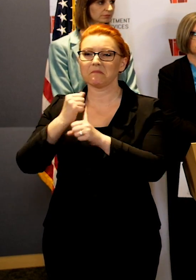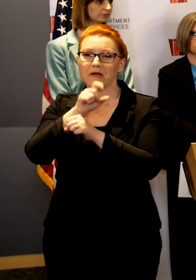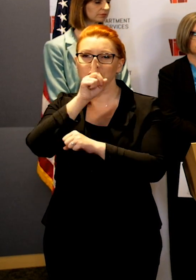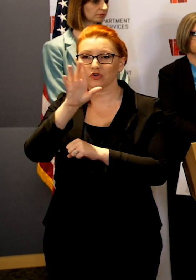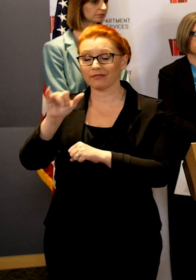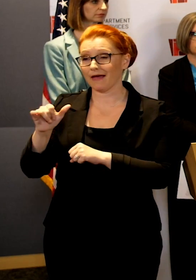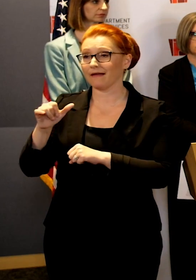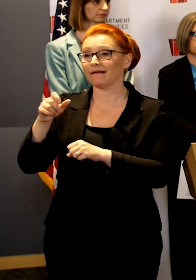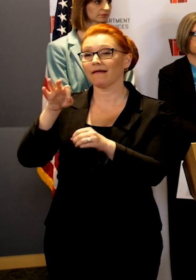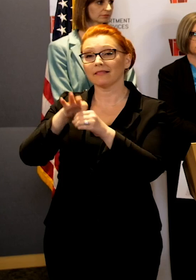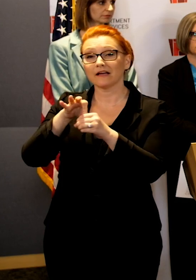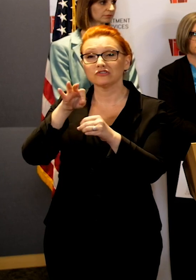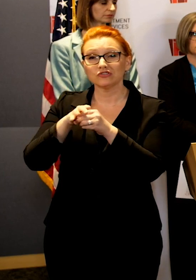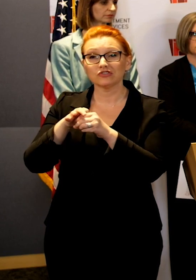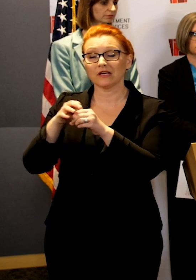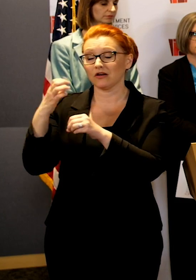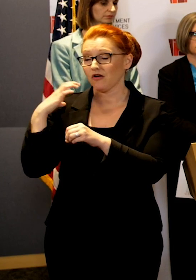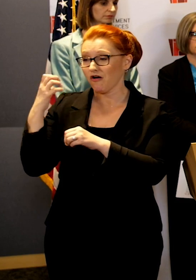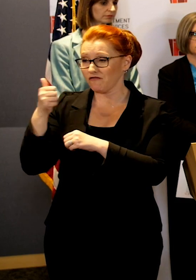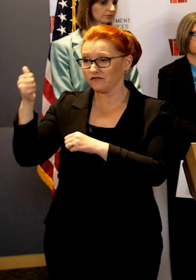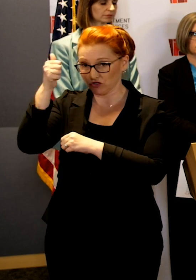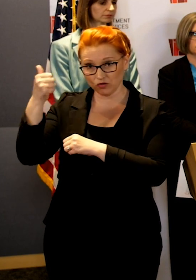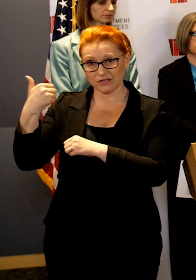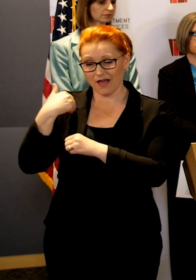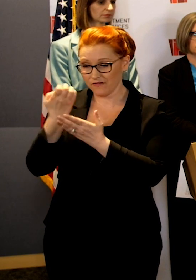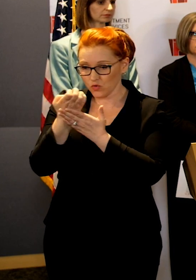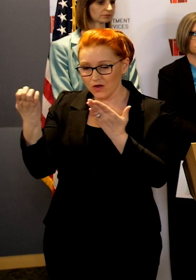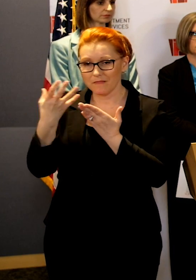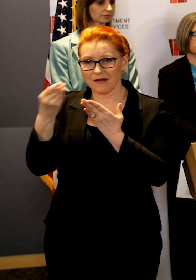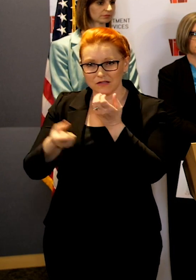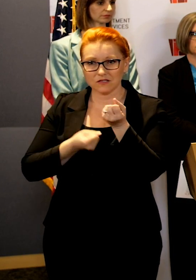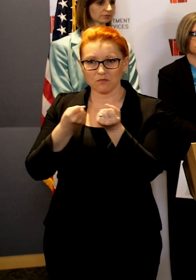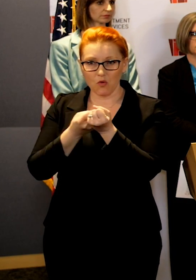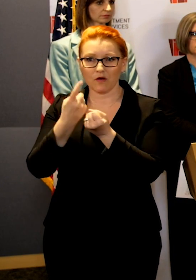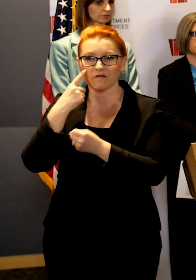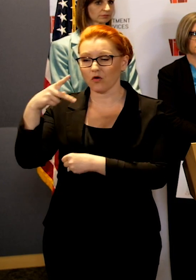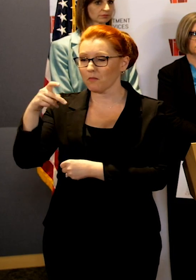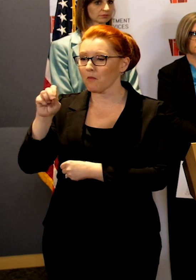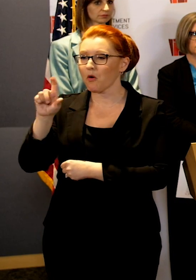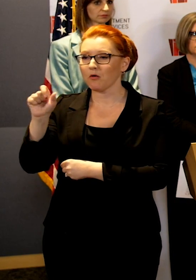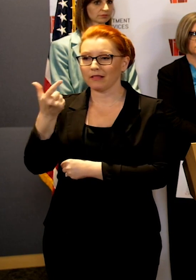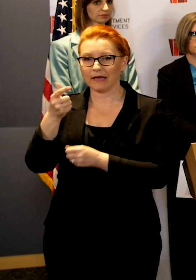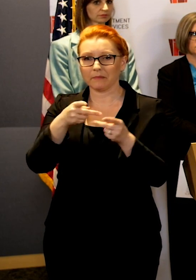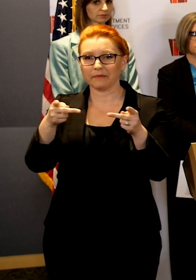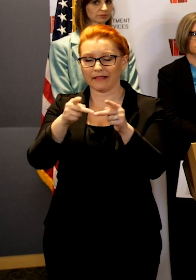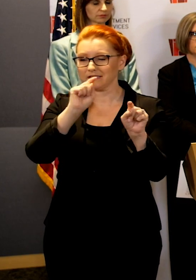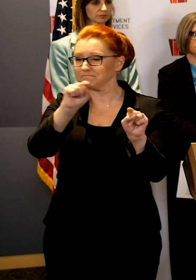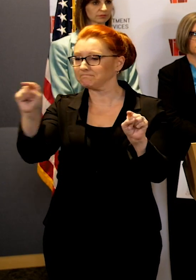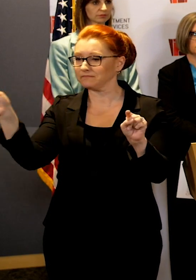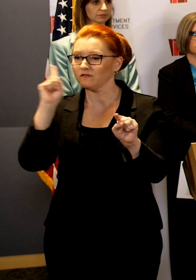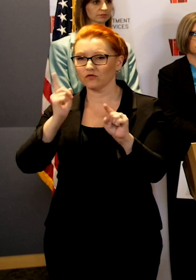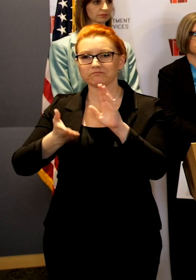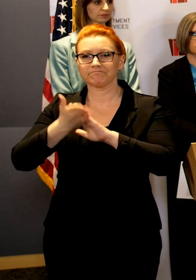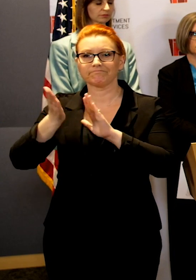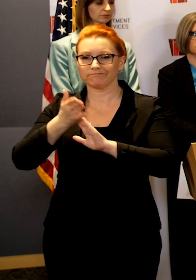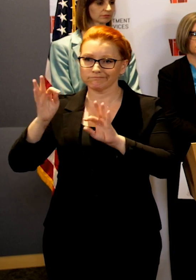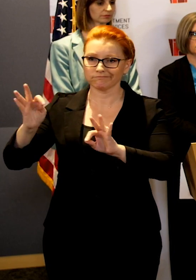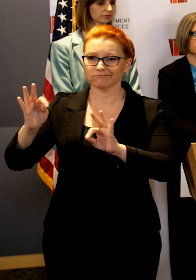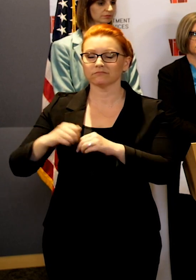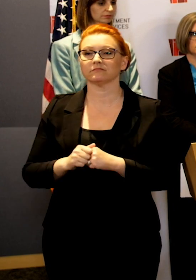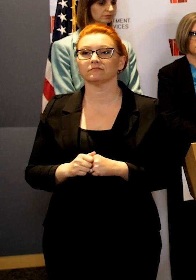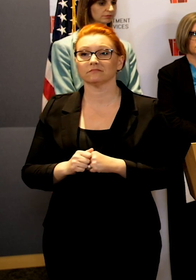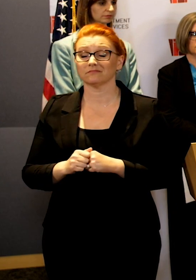the equipment and support they need for the polling places to function tomorrow. Our election leaders have been